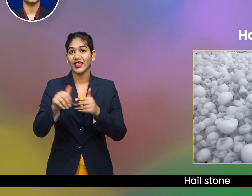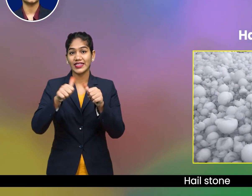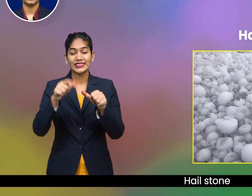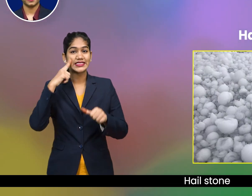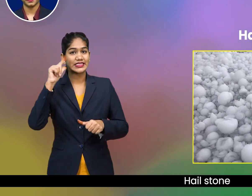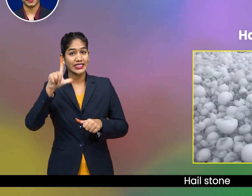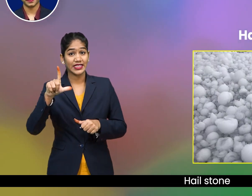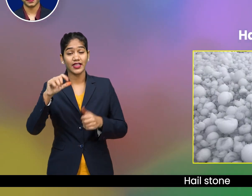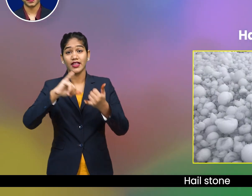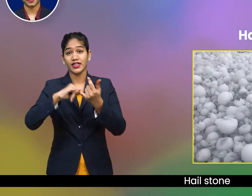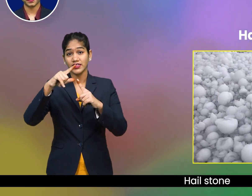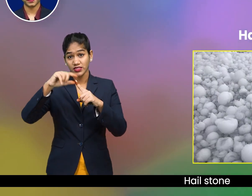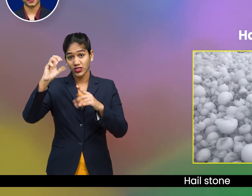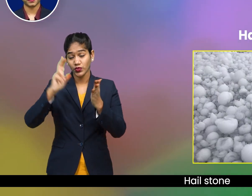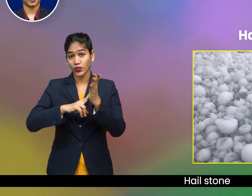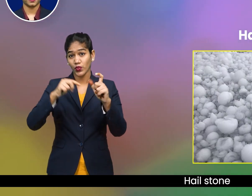Hailstone.